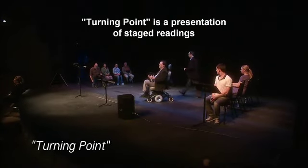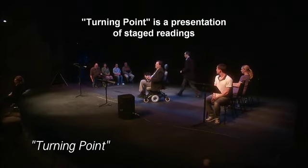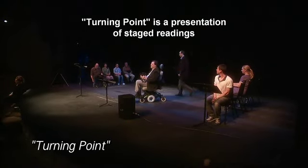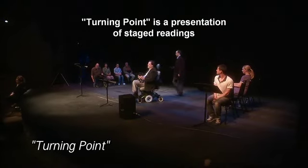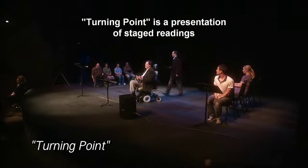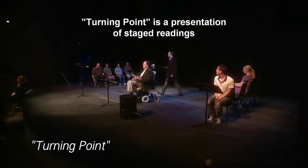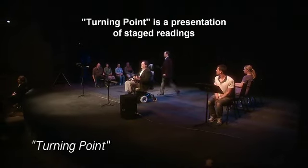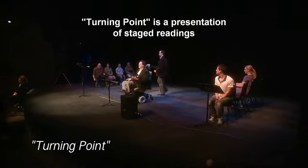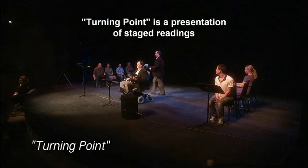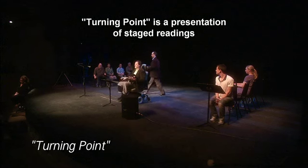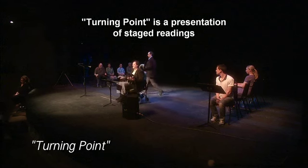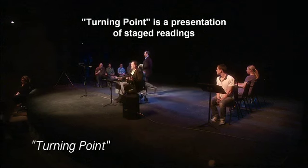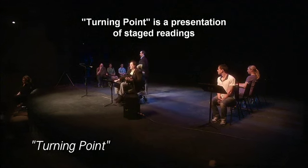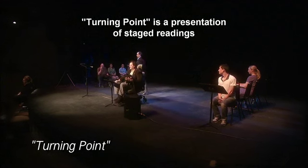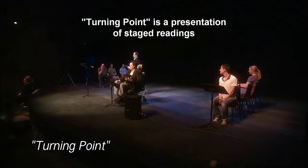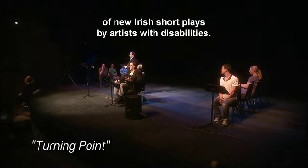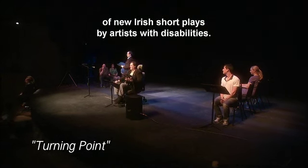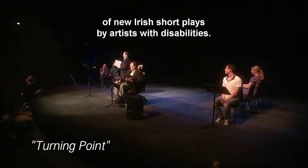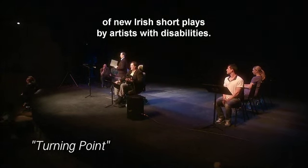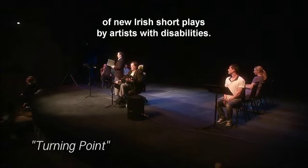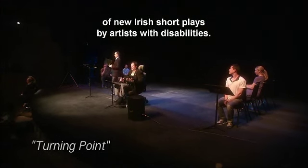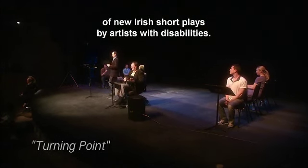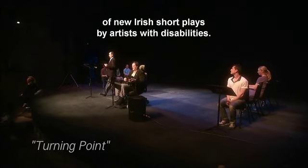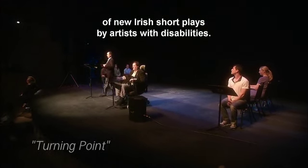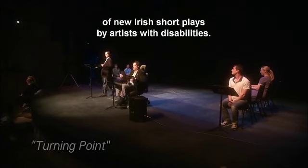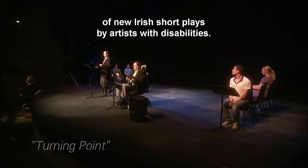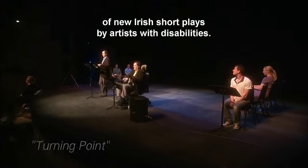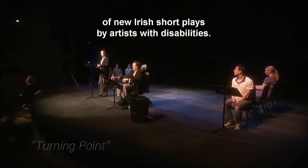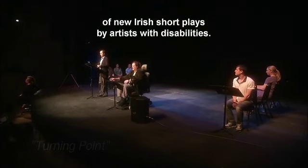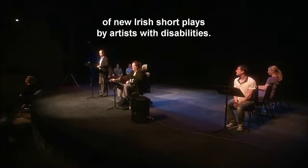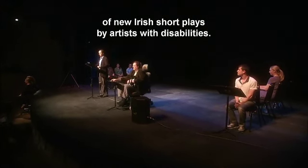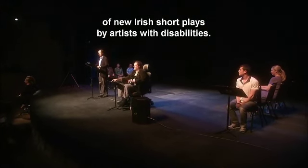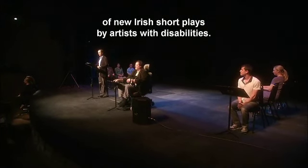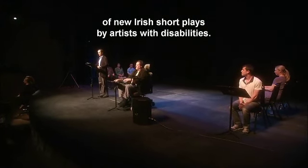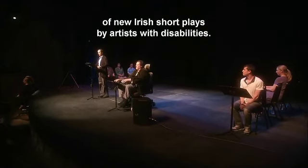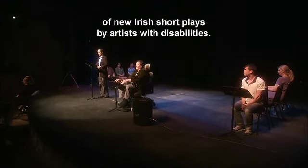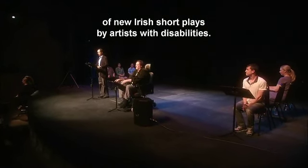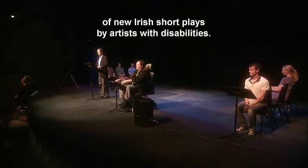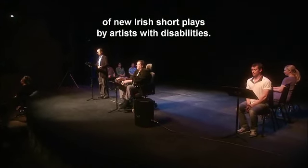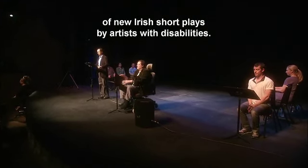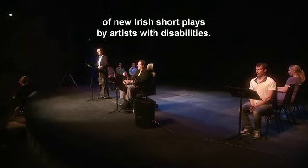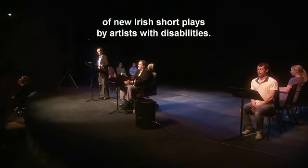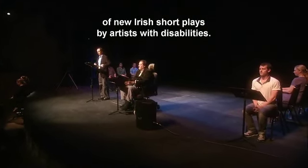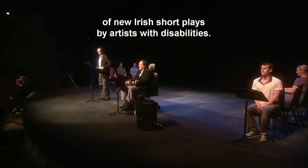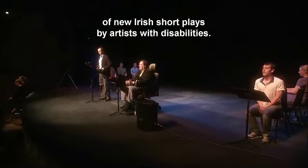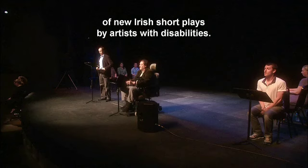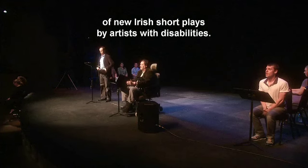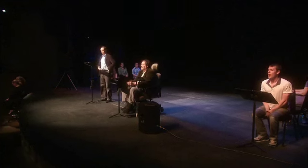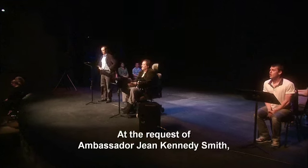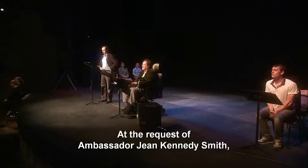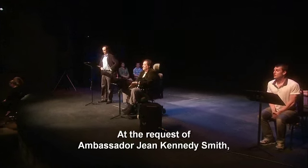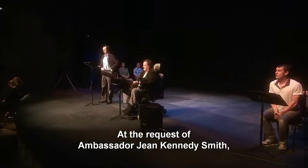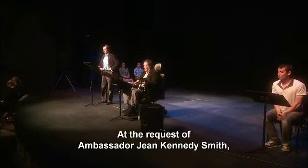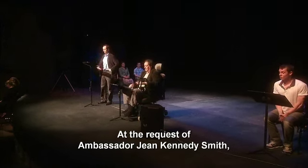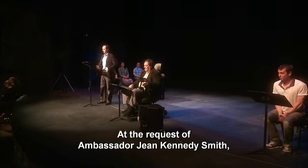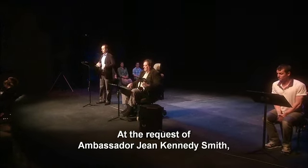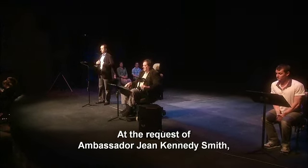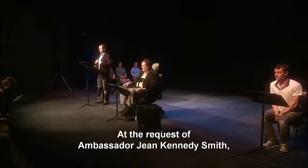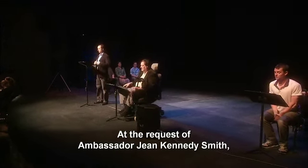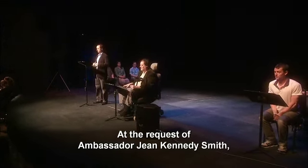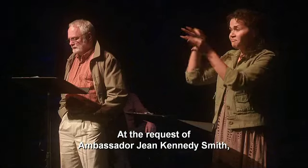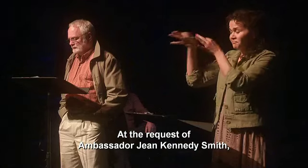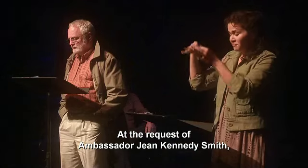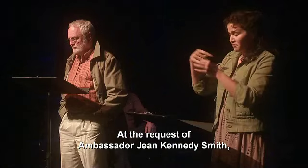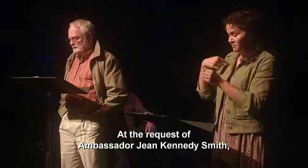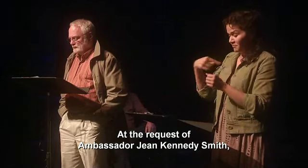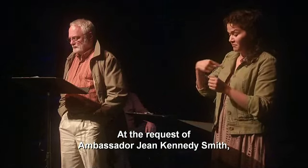Turning Point is a presentation of staged readings of new Irish short plays by artists with disabilities. At the request